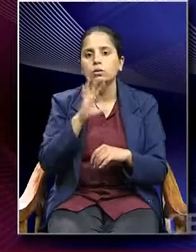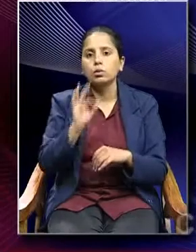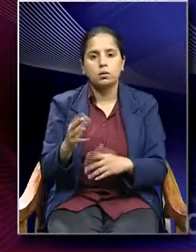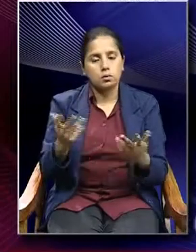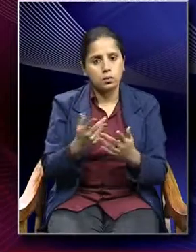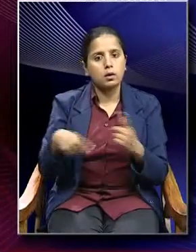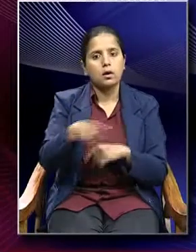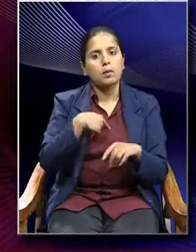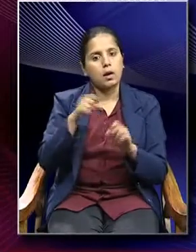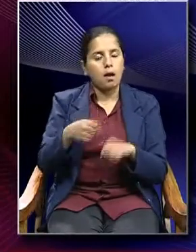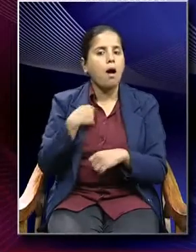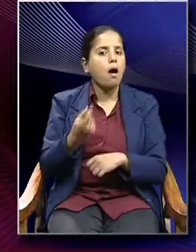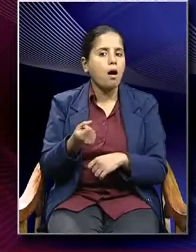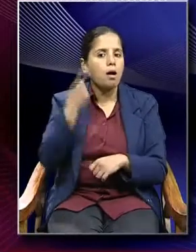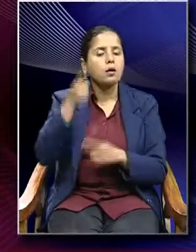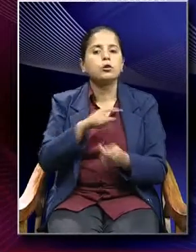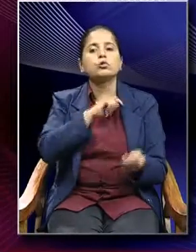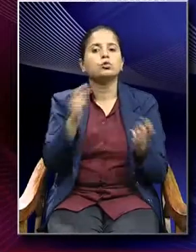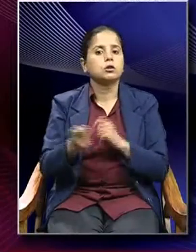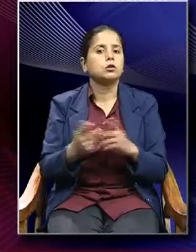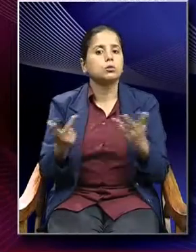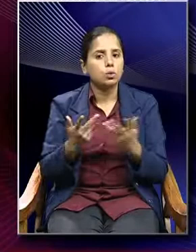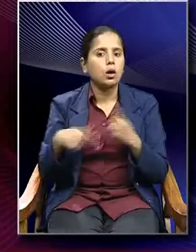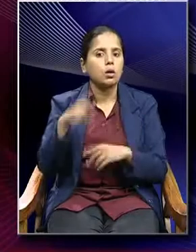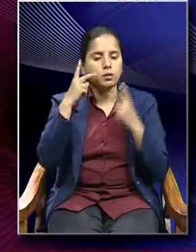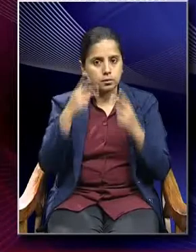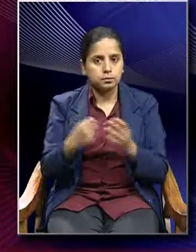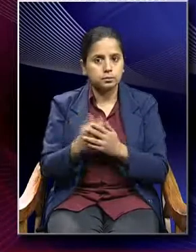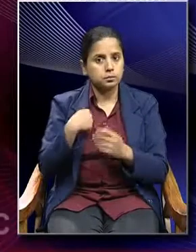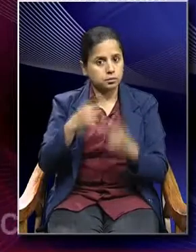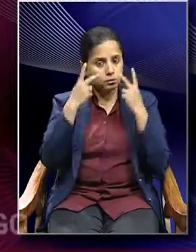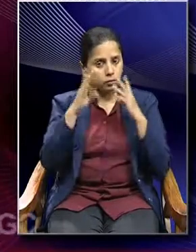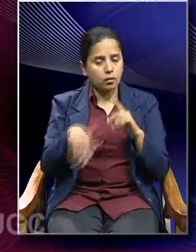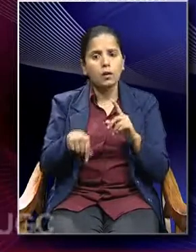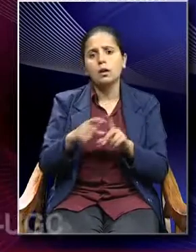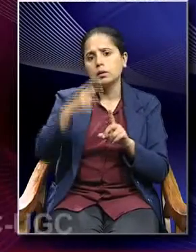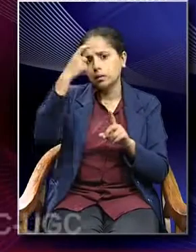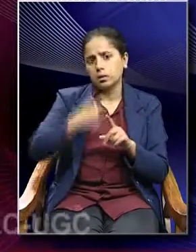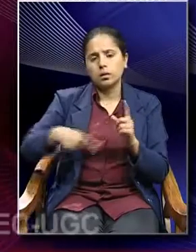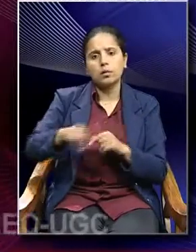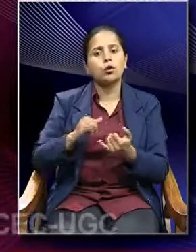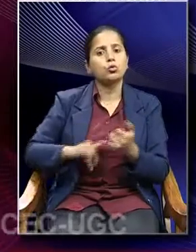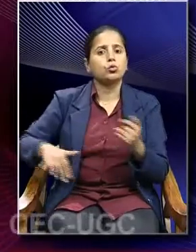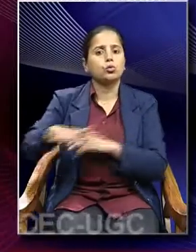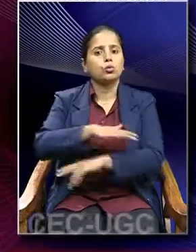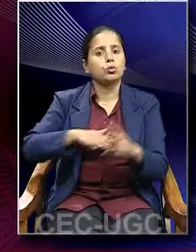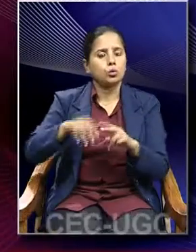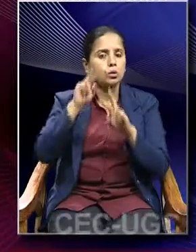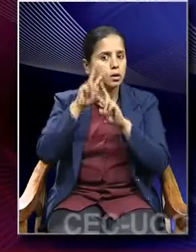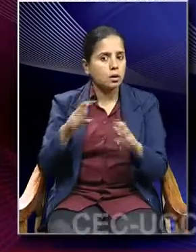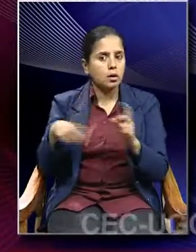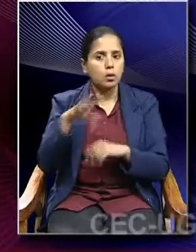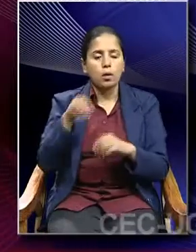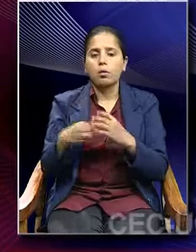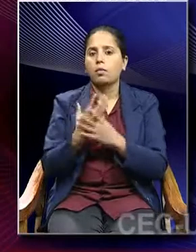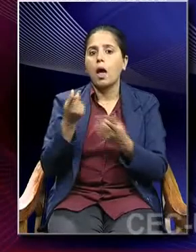can understand the change which is taking place. So we see the discipline of sociologists right from its emergence in